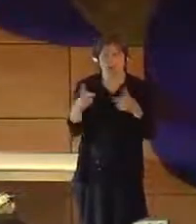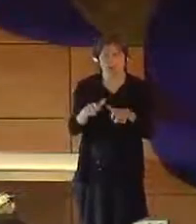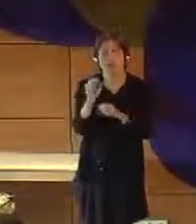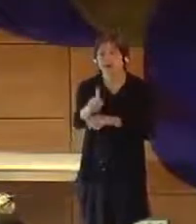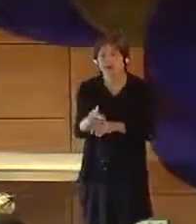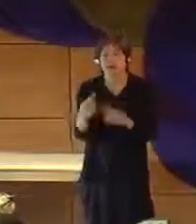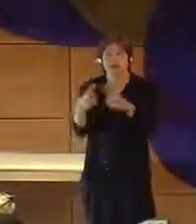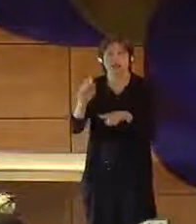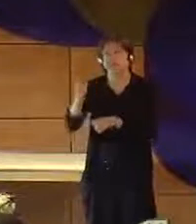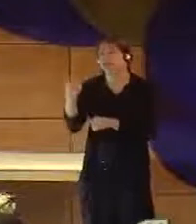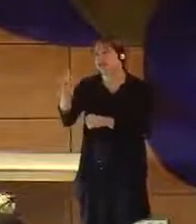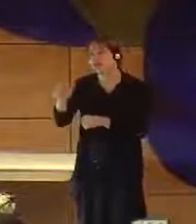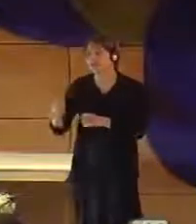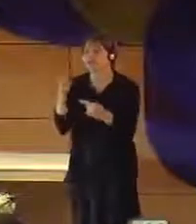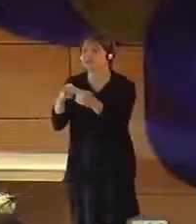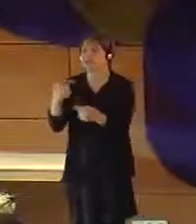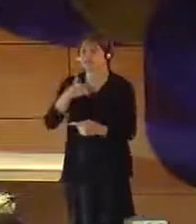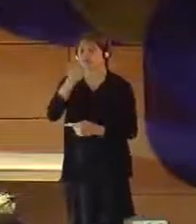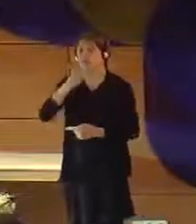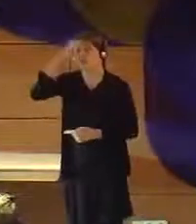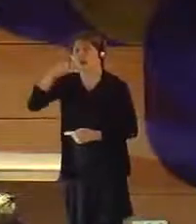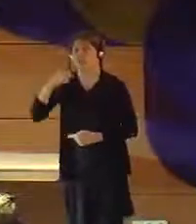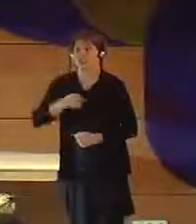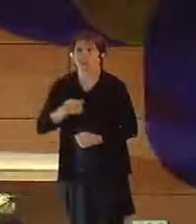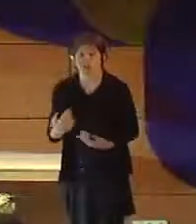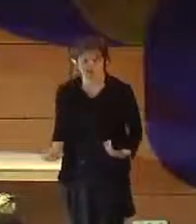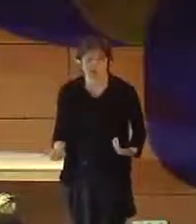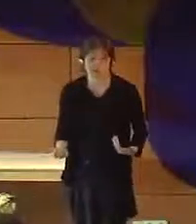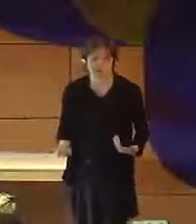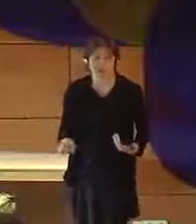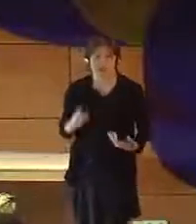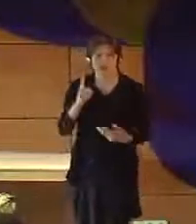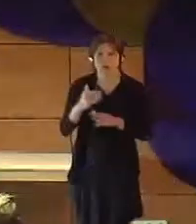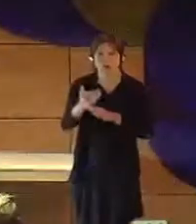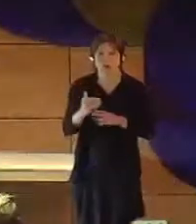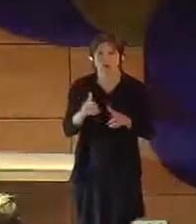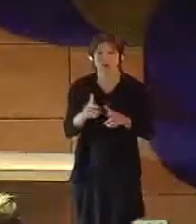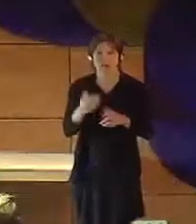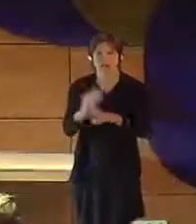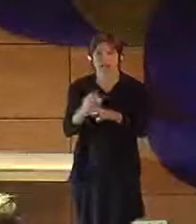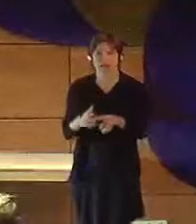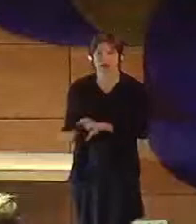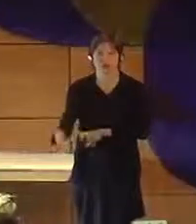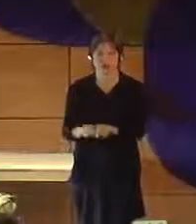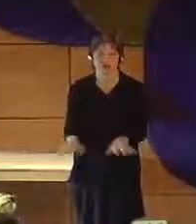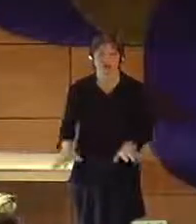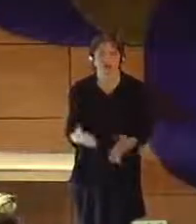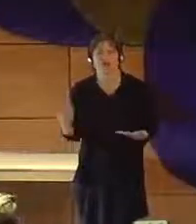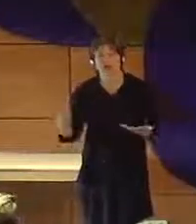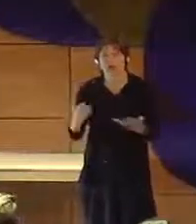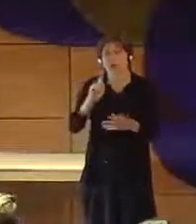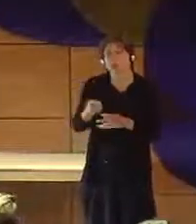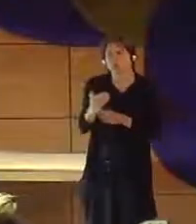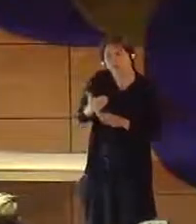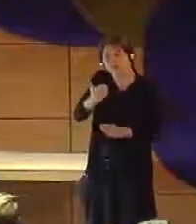out at an early stage what outcomes you're looking for, because otherwise you can be giving a lot of unnecessary or inappropriate